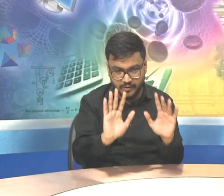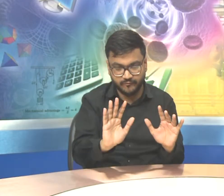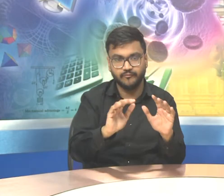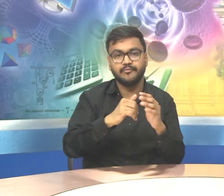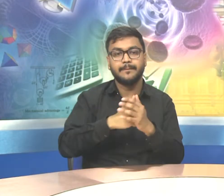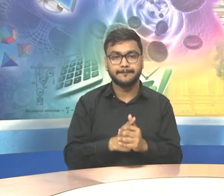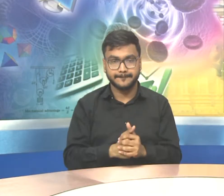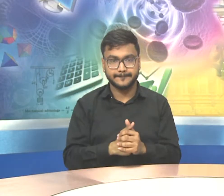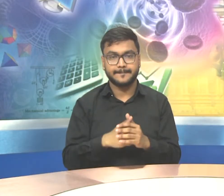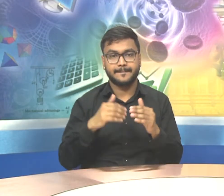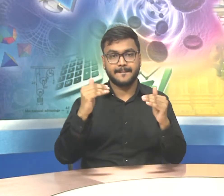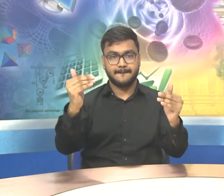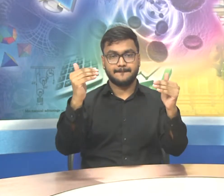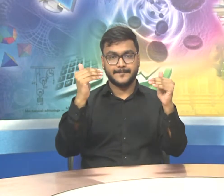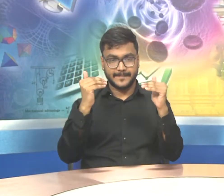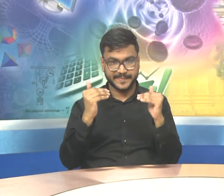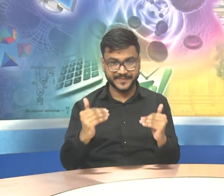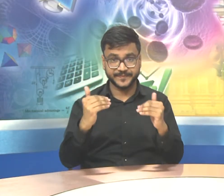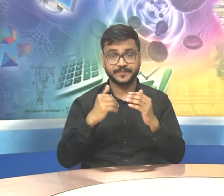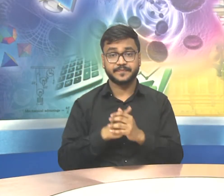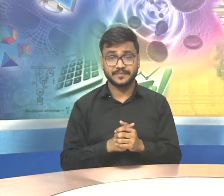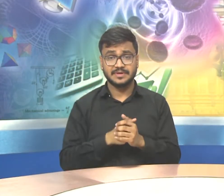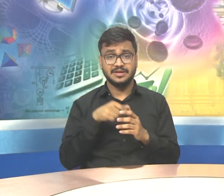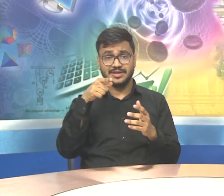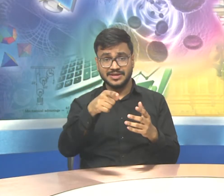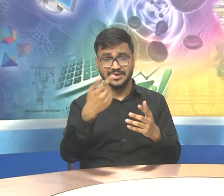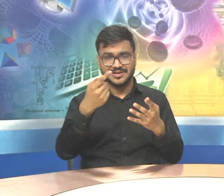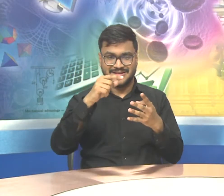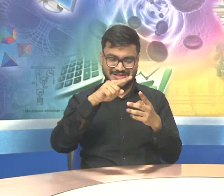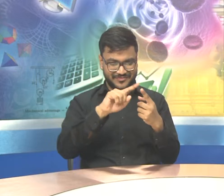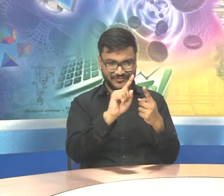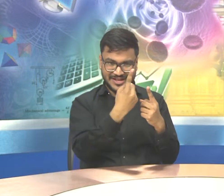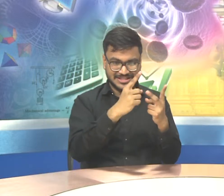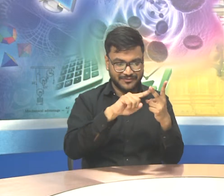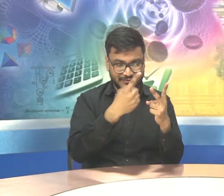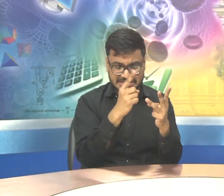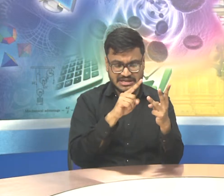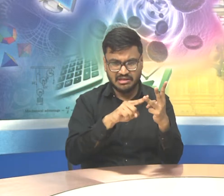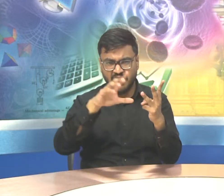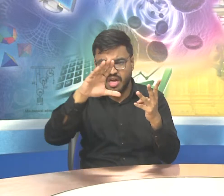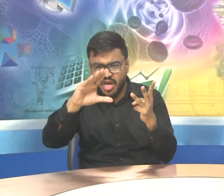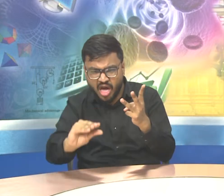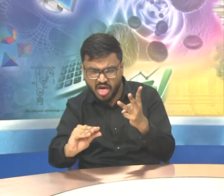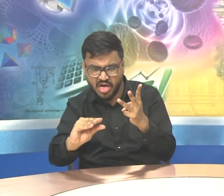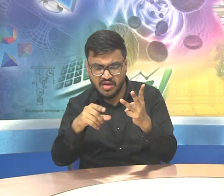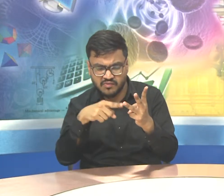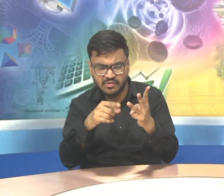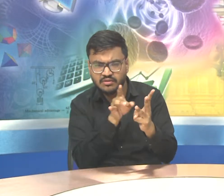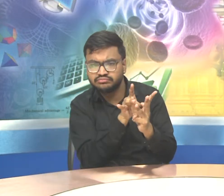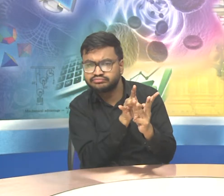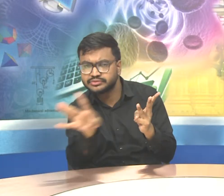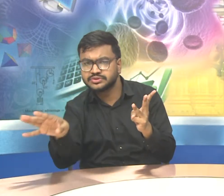Thus, the candidate getting the least number of votes is eliminated.